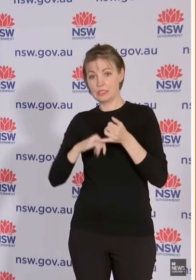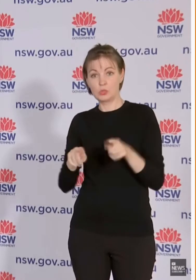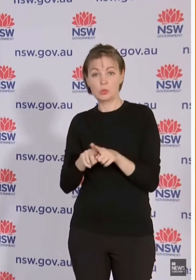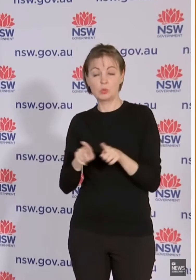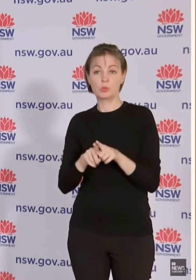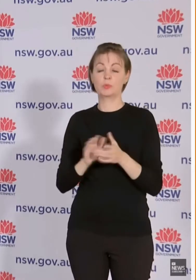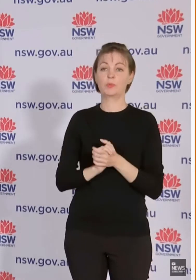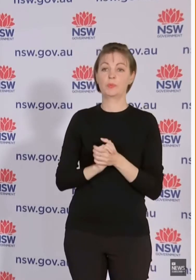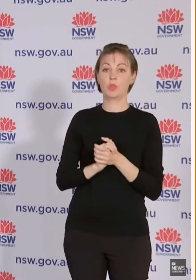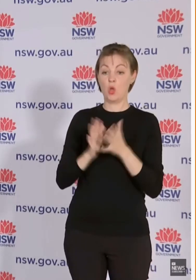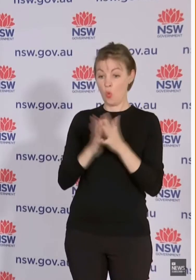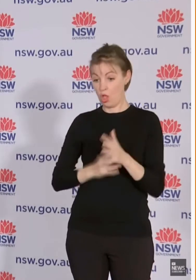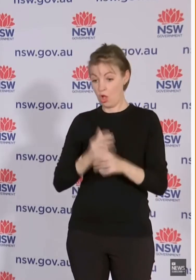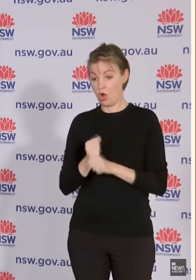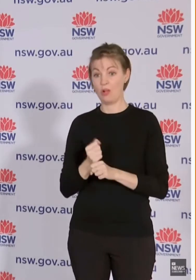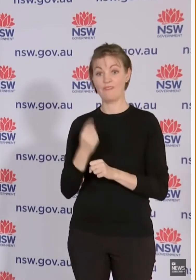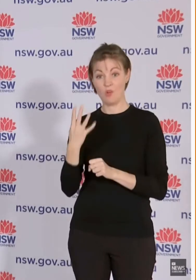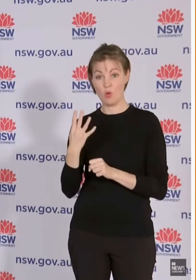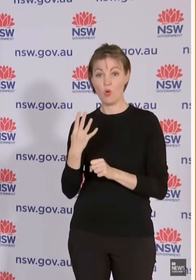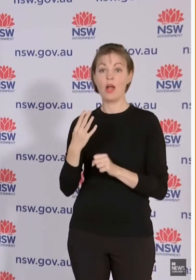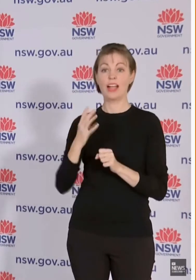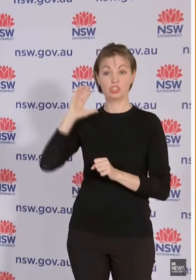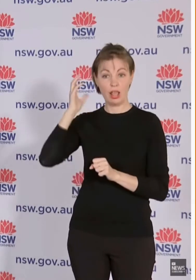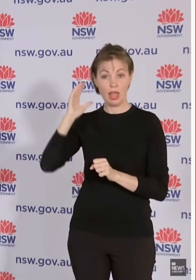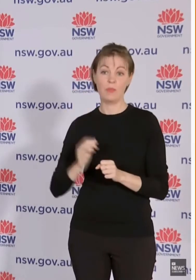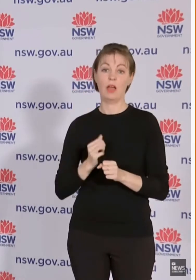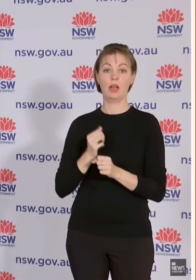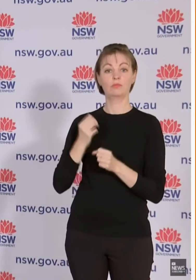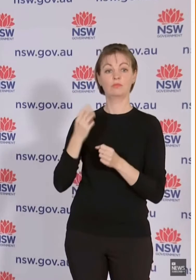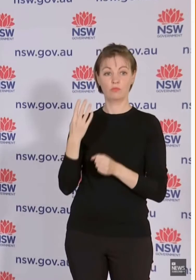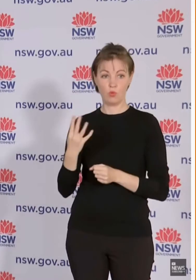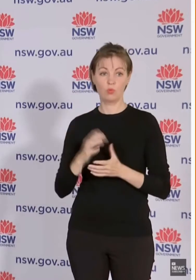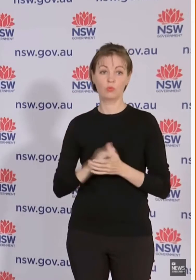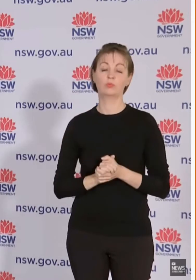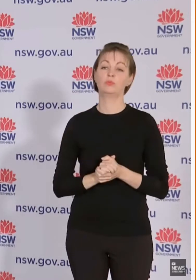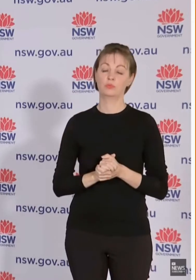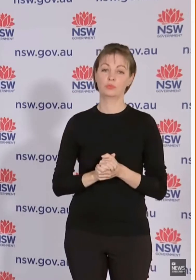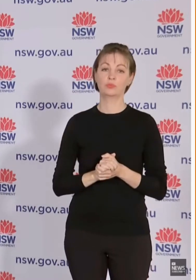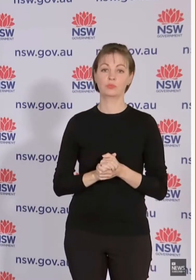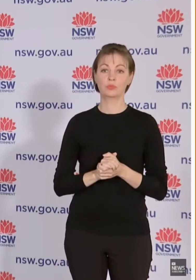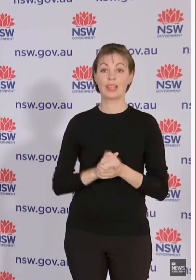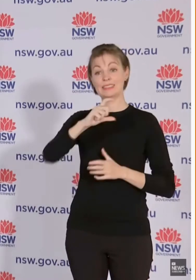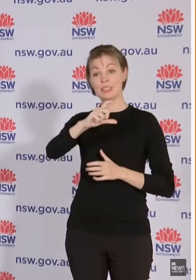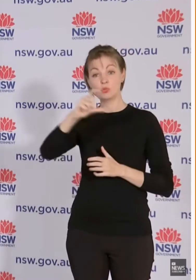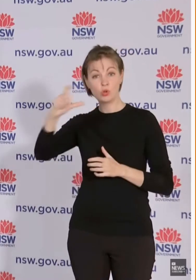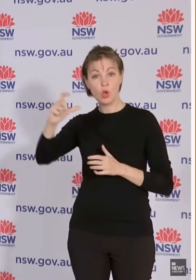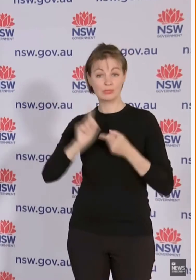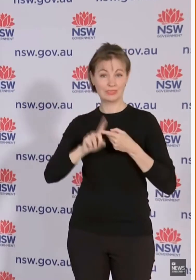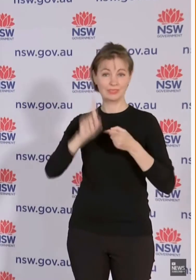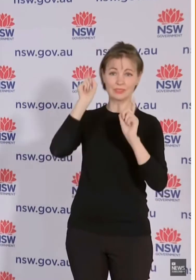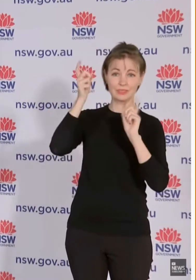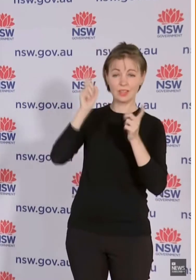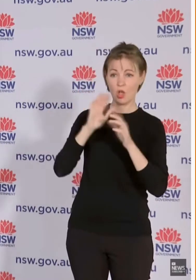in Wollongong and 1 case in Shoalhaven. On the Central Coast, concerns again around the 4 cases on the Central